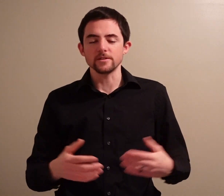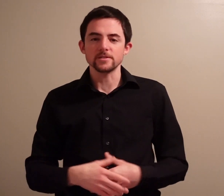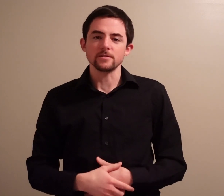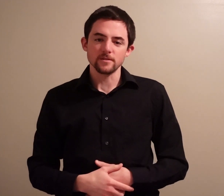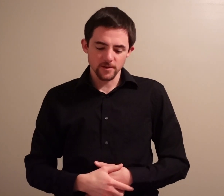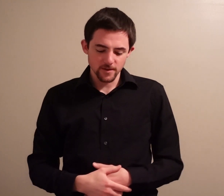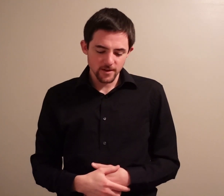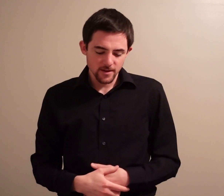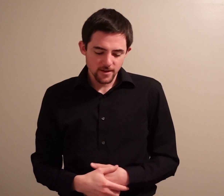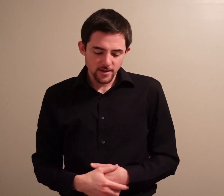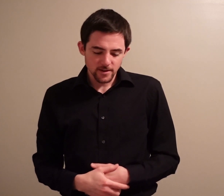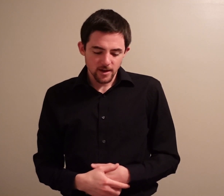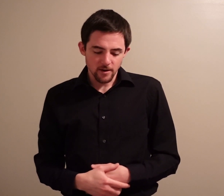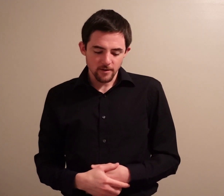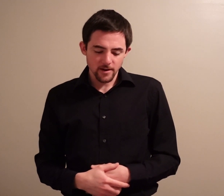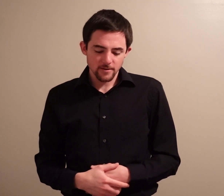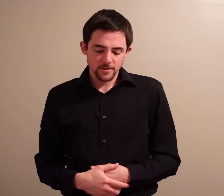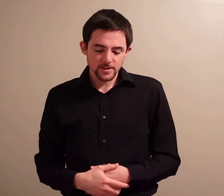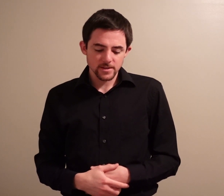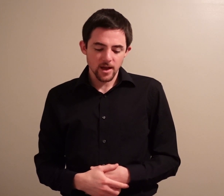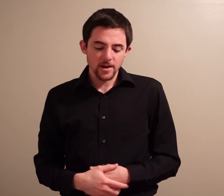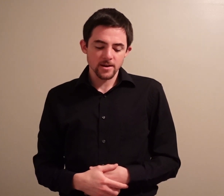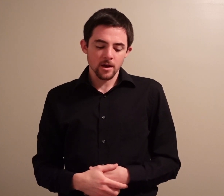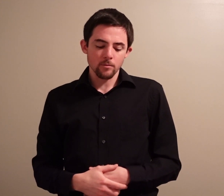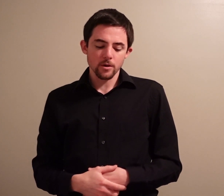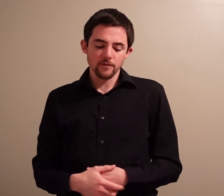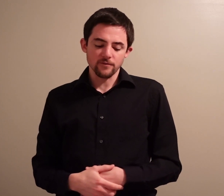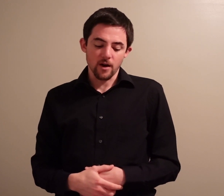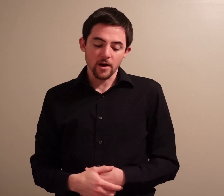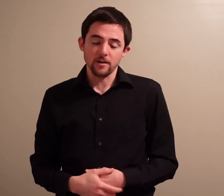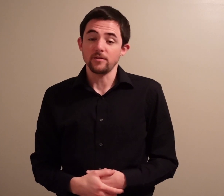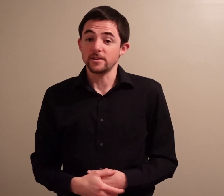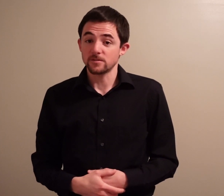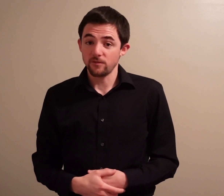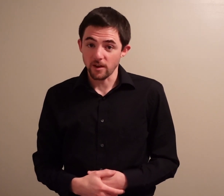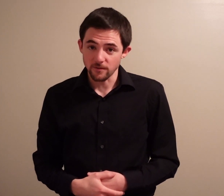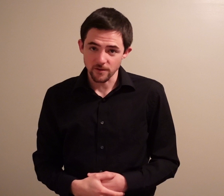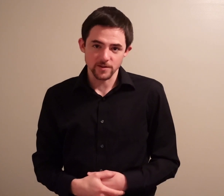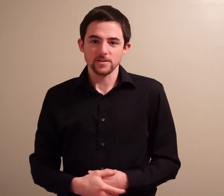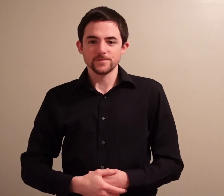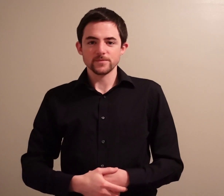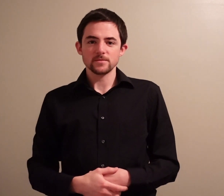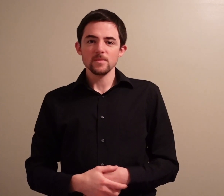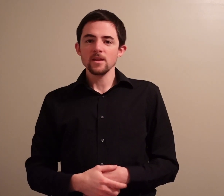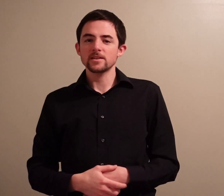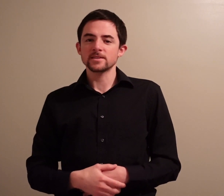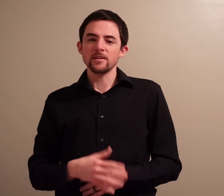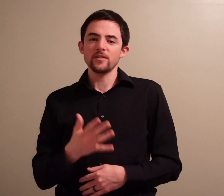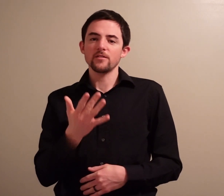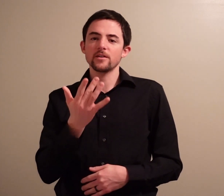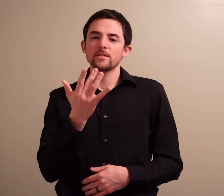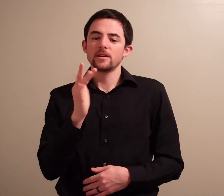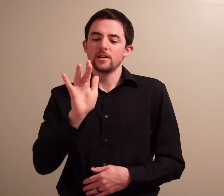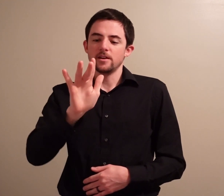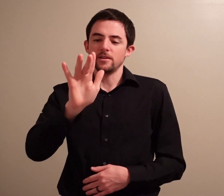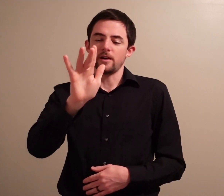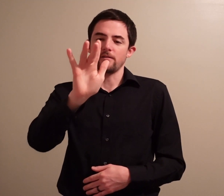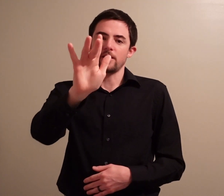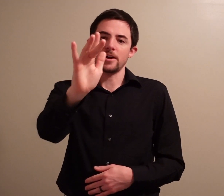to. All right, sign number 5 is favorite. To sign favorite, you have your hand